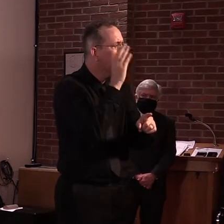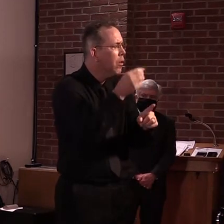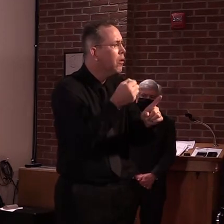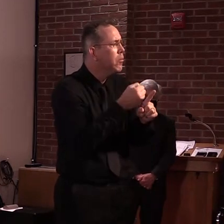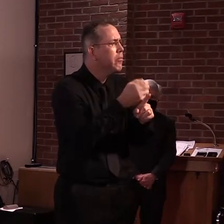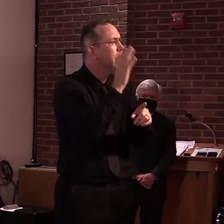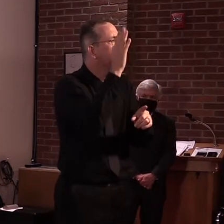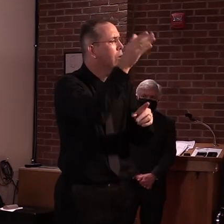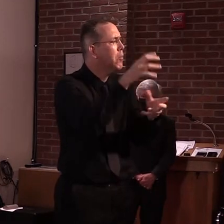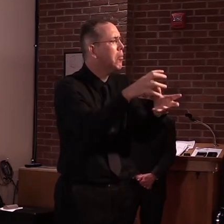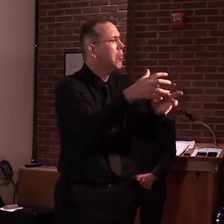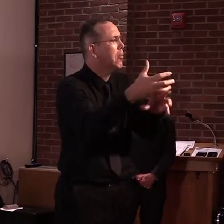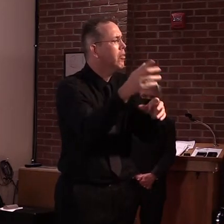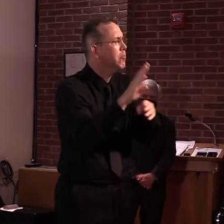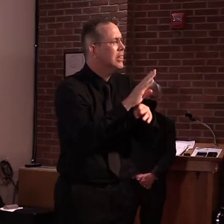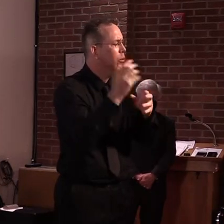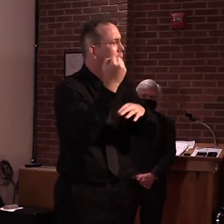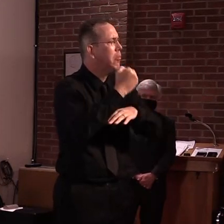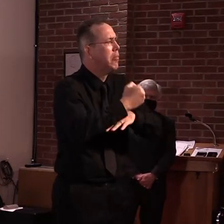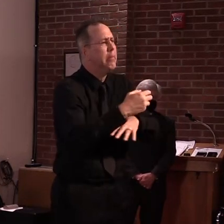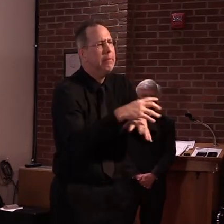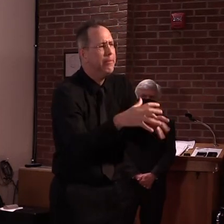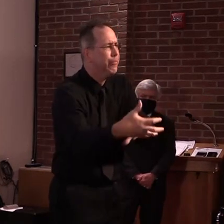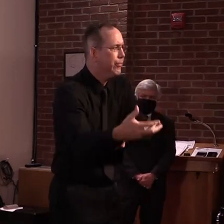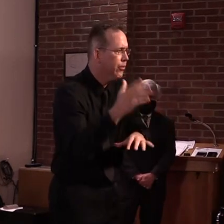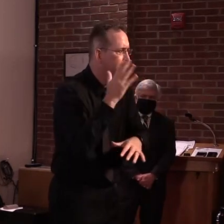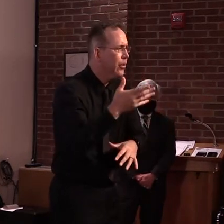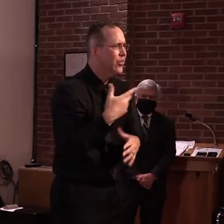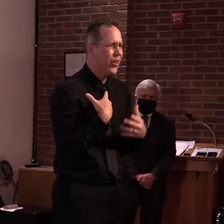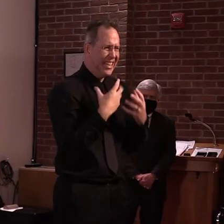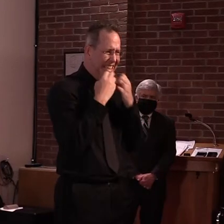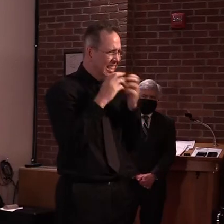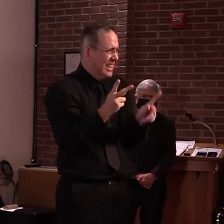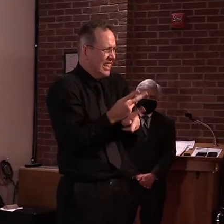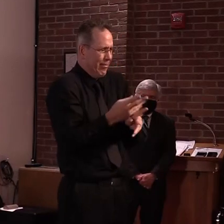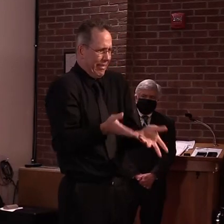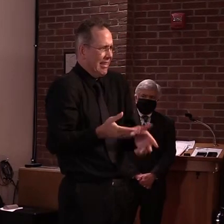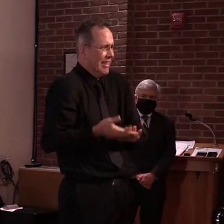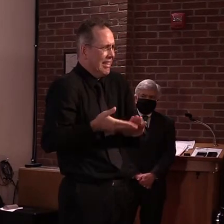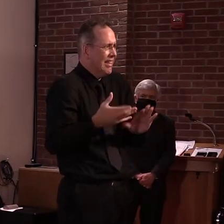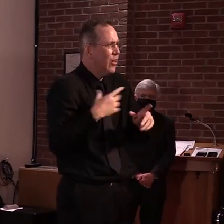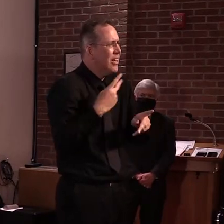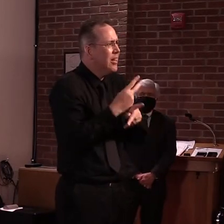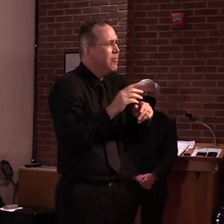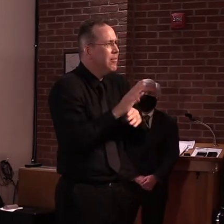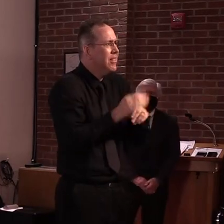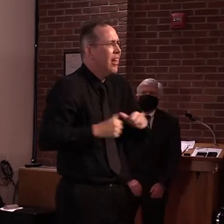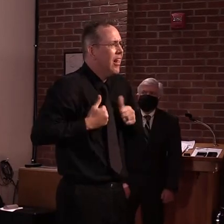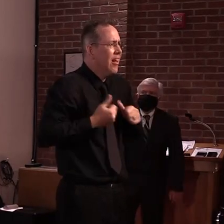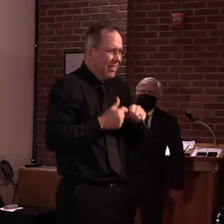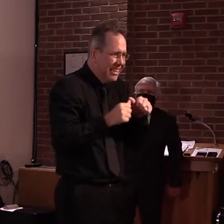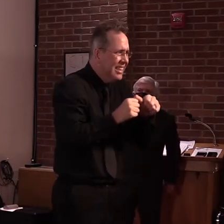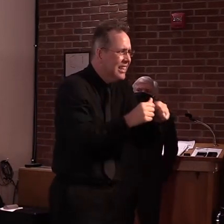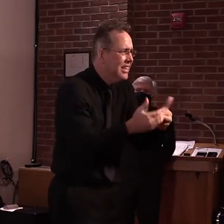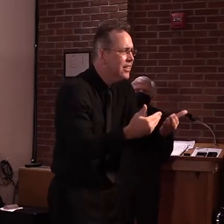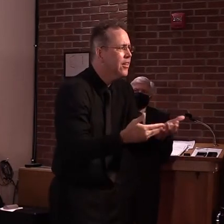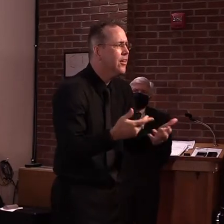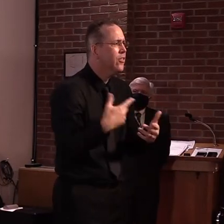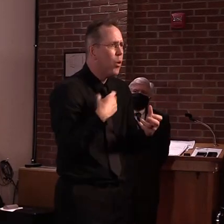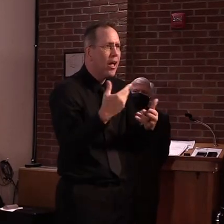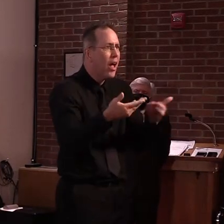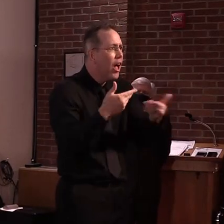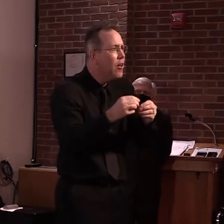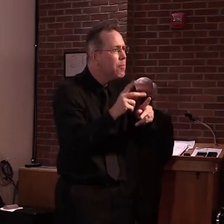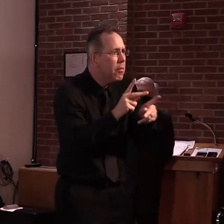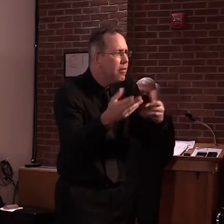seems so basic to me that if we don't protect the businesses now and protect those jobs that are associated with those businesses, that